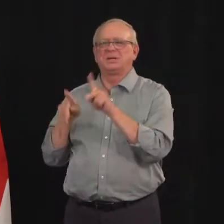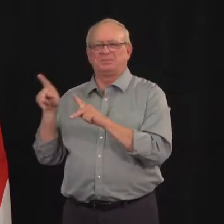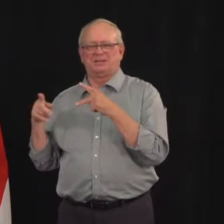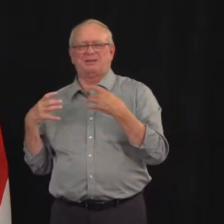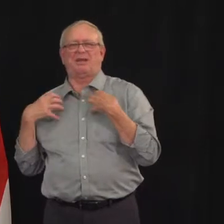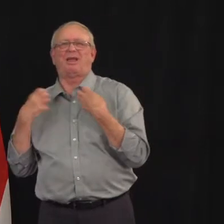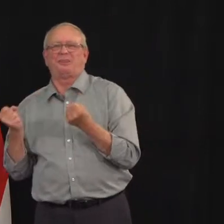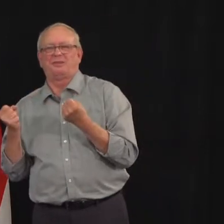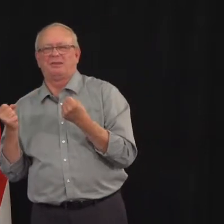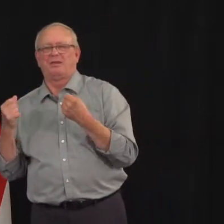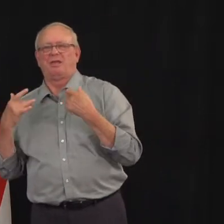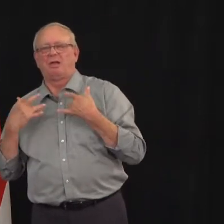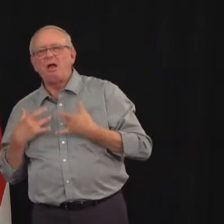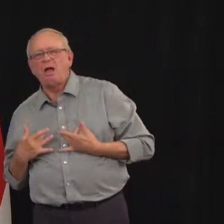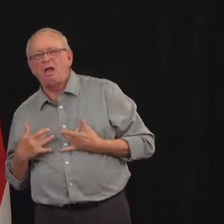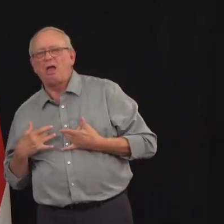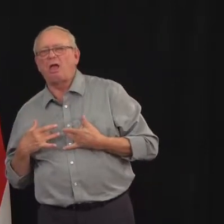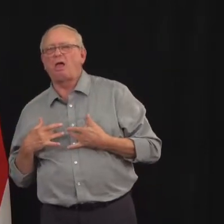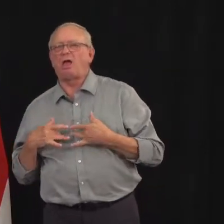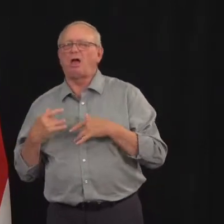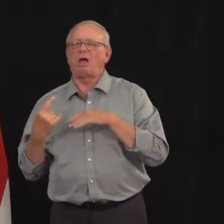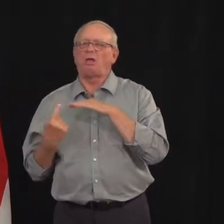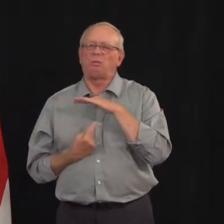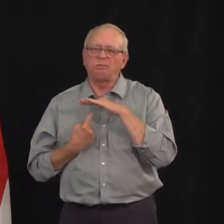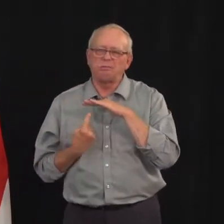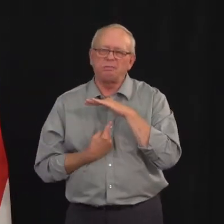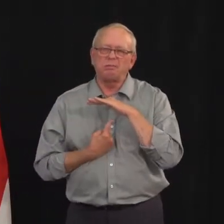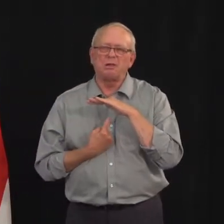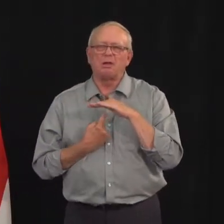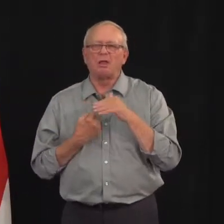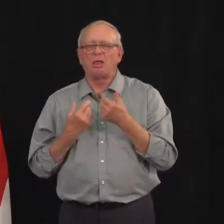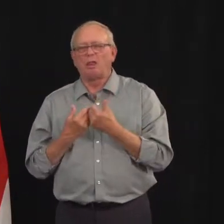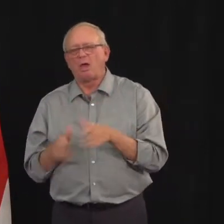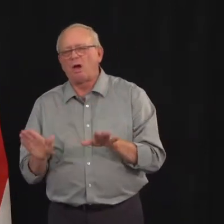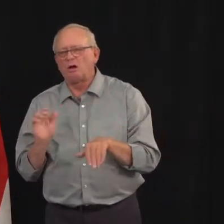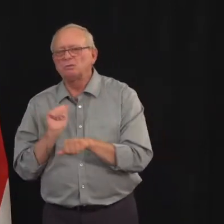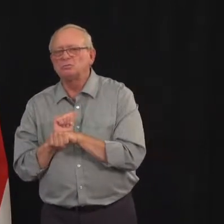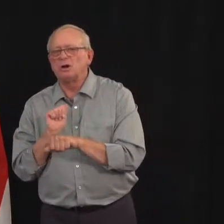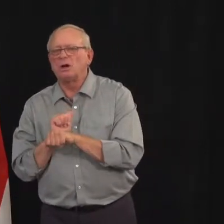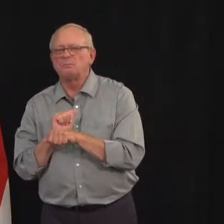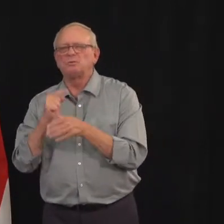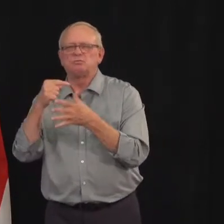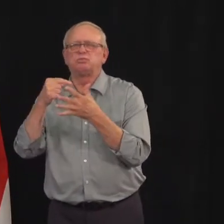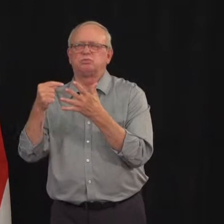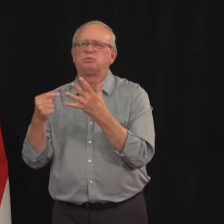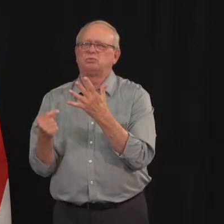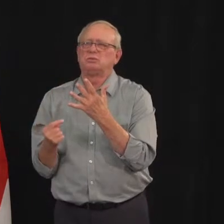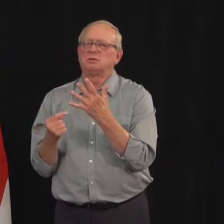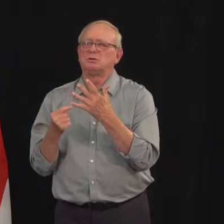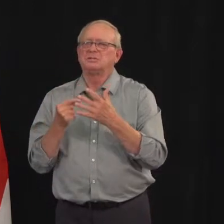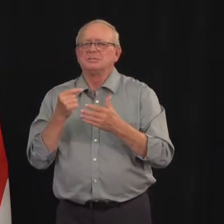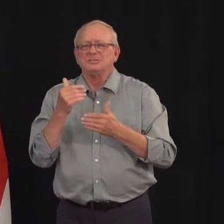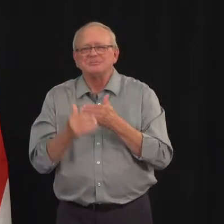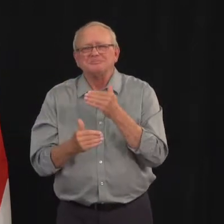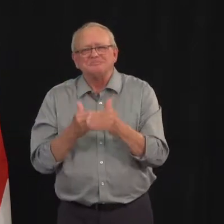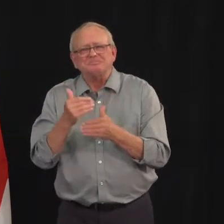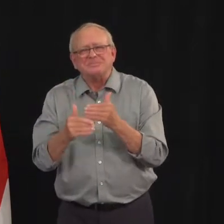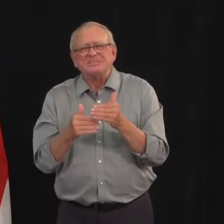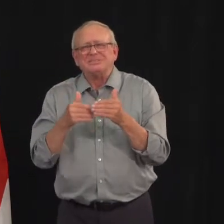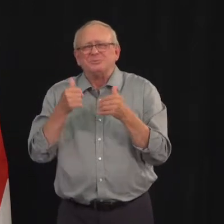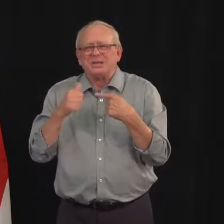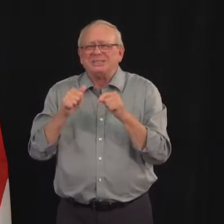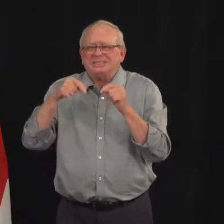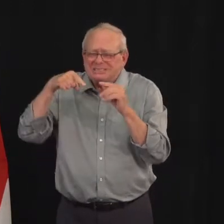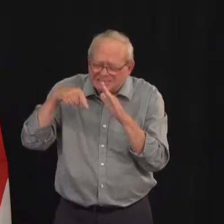employment. And as we look at our ability to move forward in ways that support all aspects of the health of Albertans, not